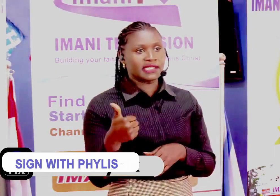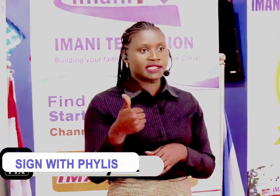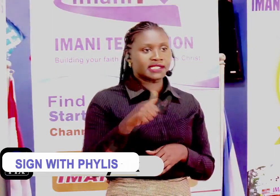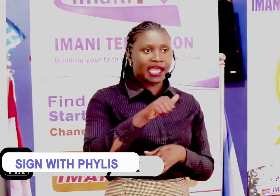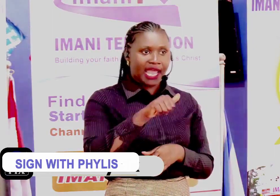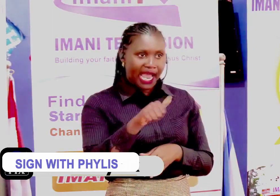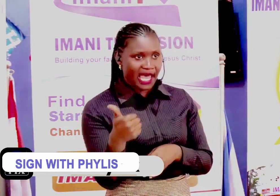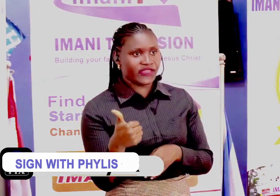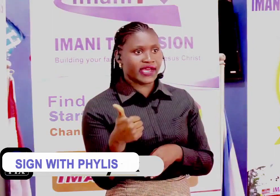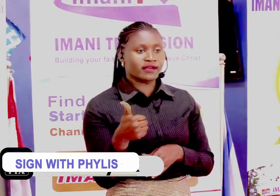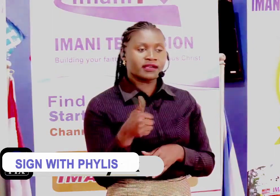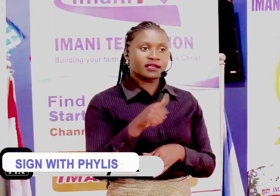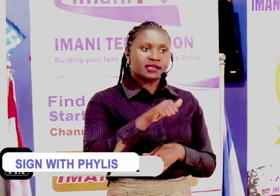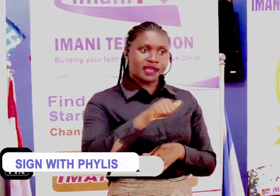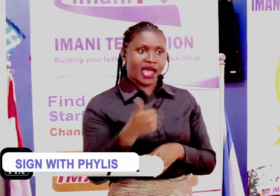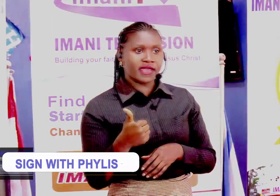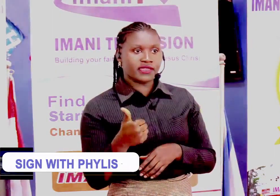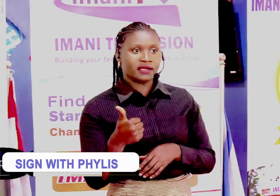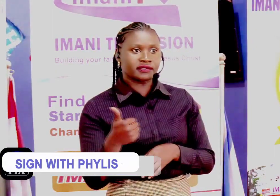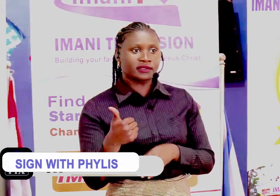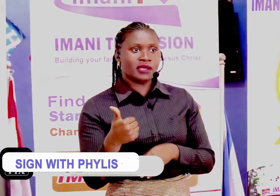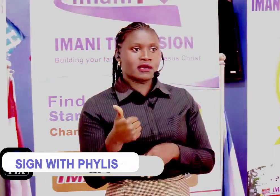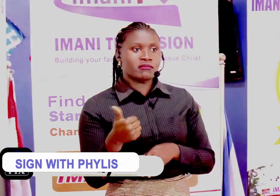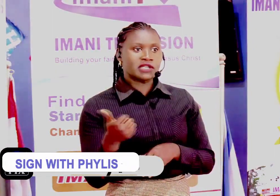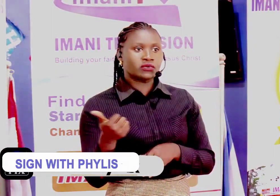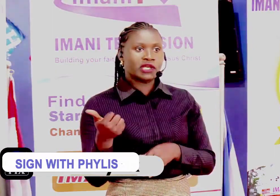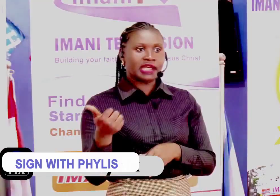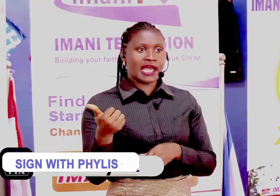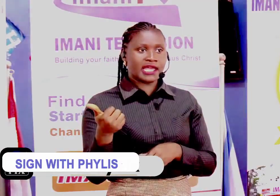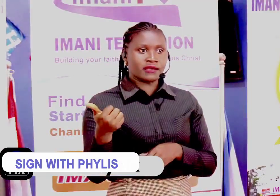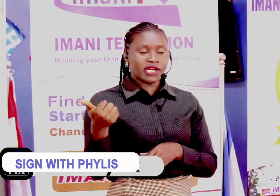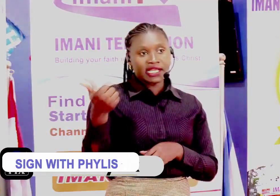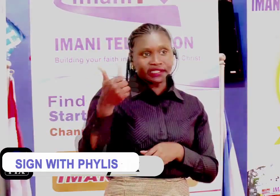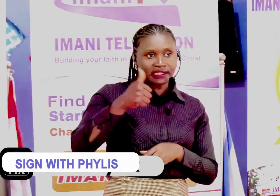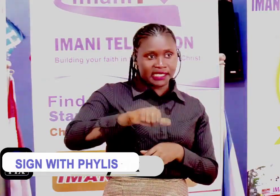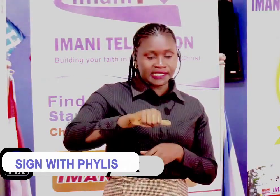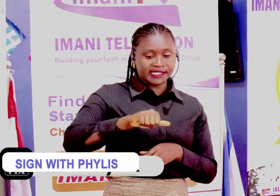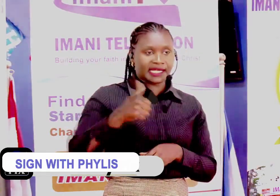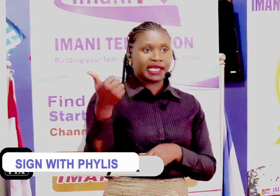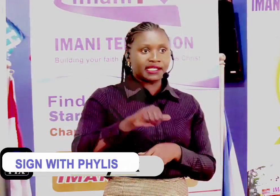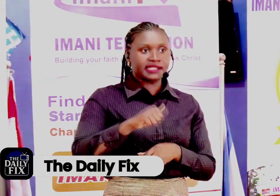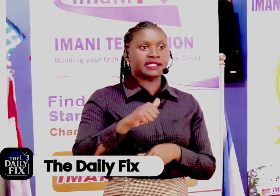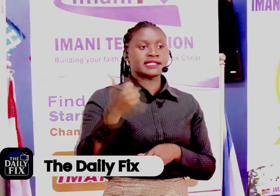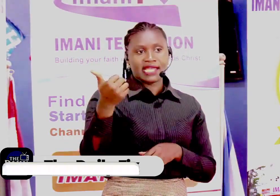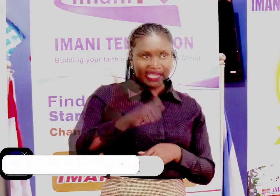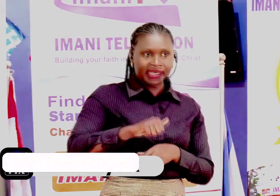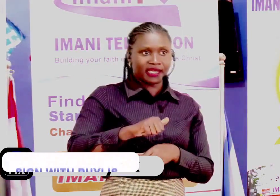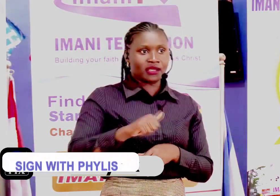This is other. But when I bring it inside like this, it is any. So